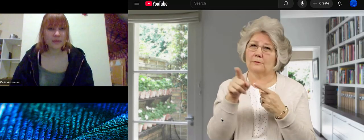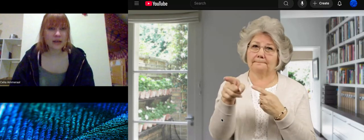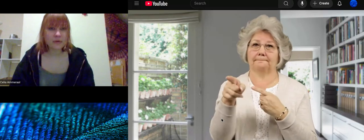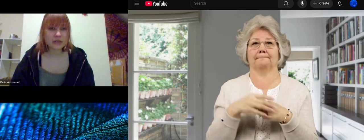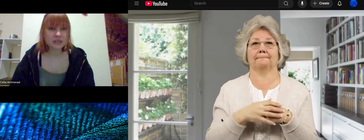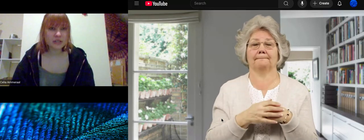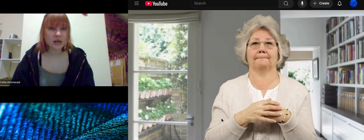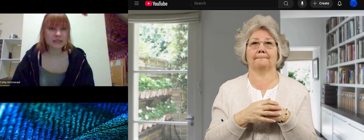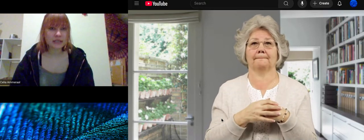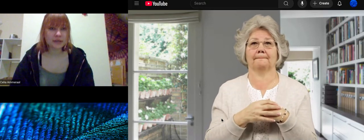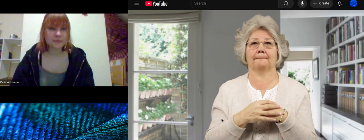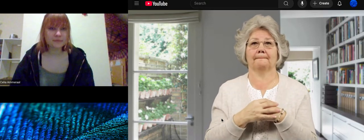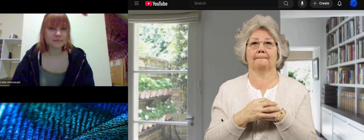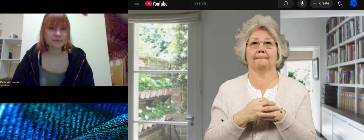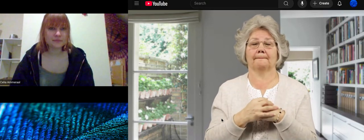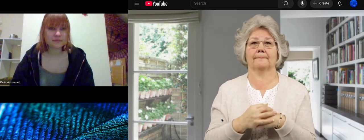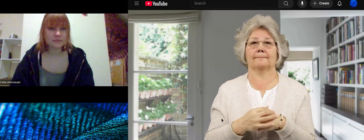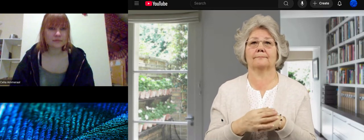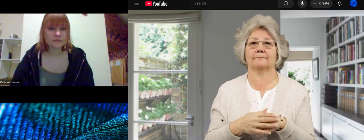For me, I wanted to talk to